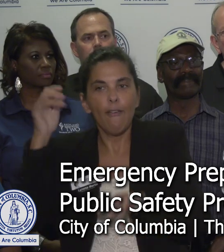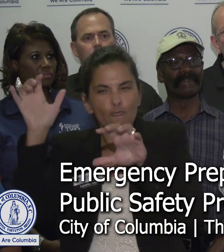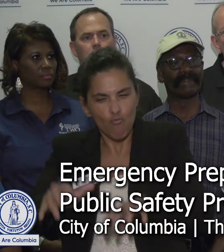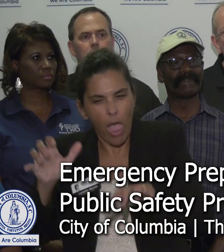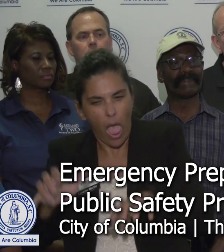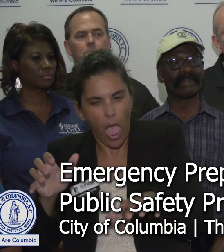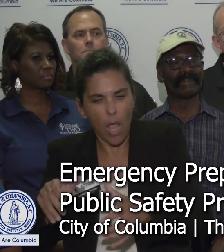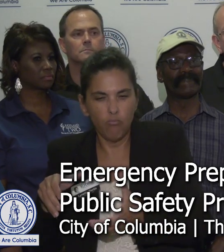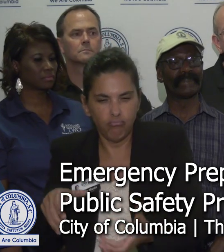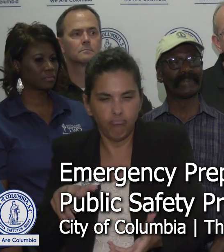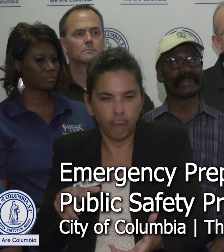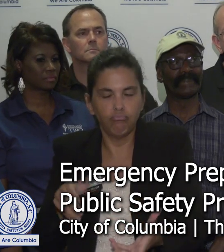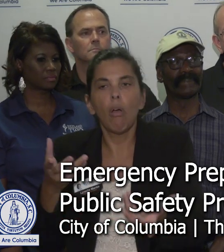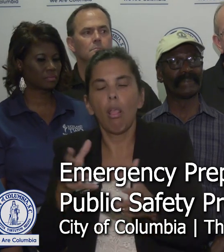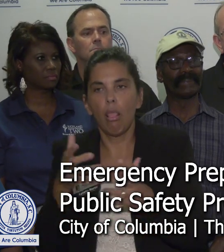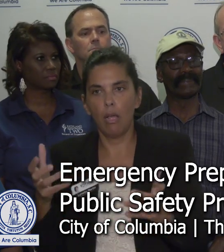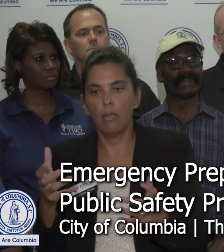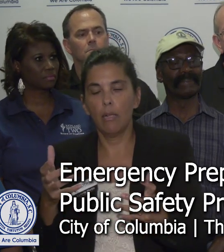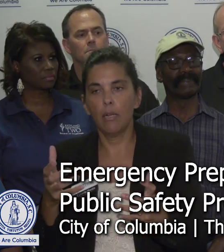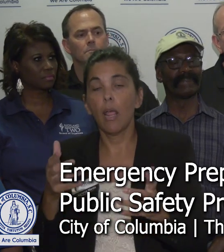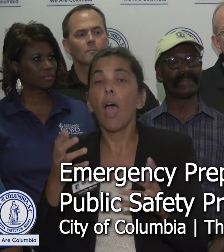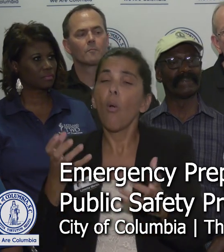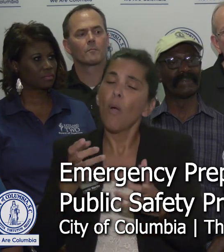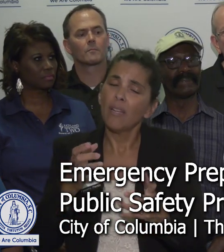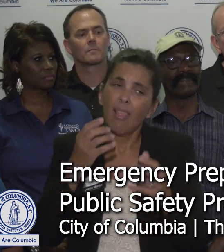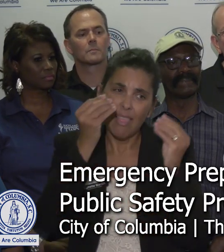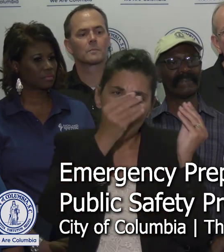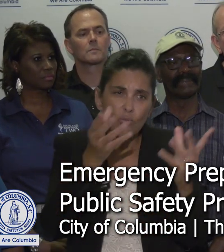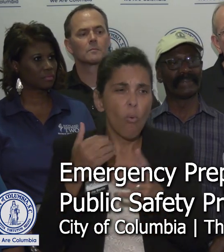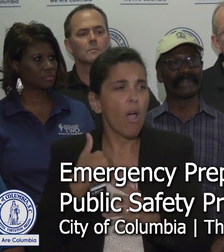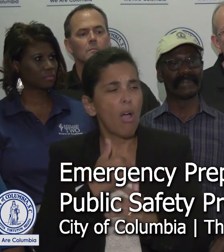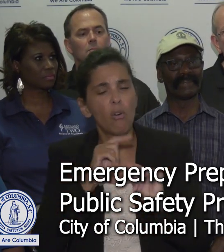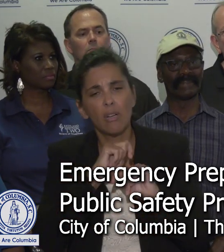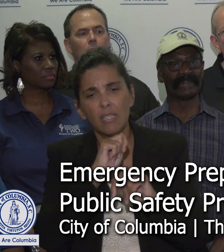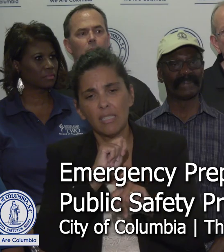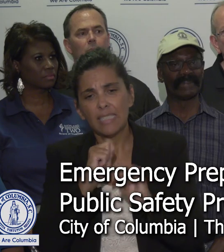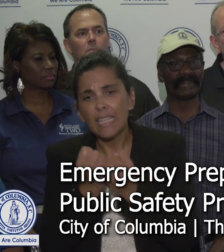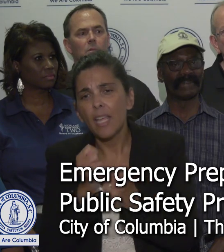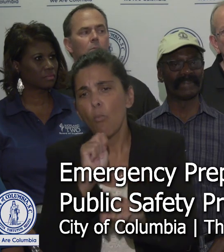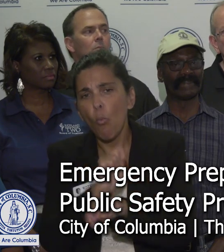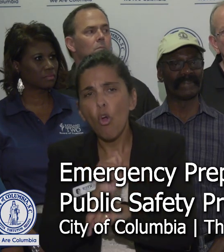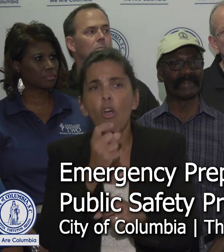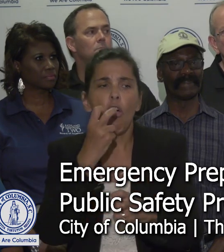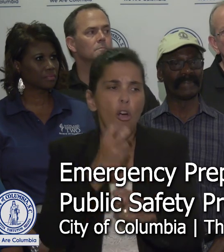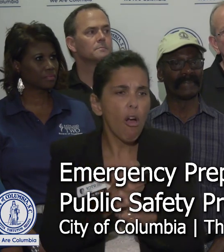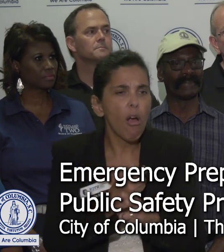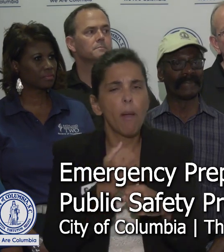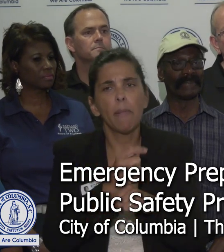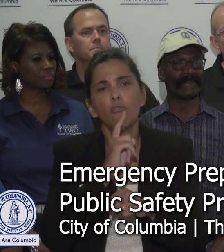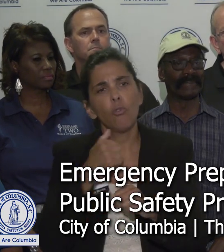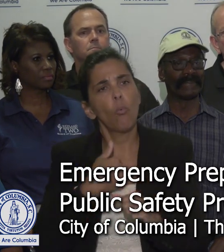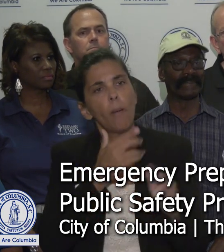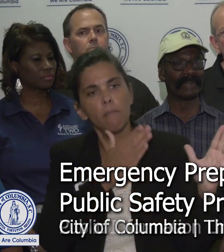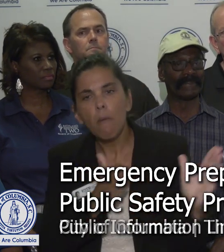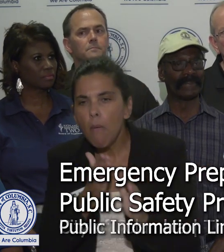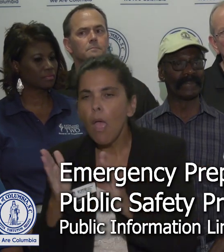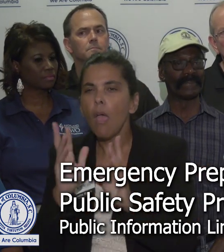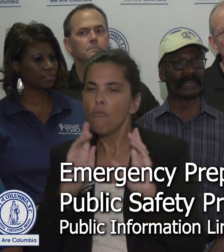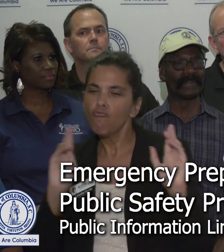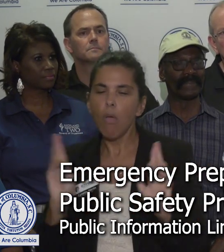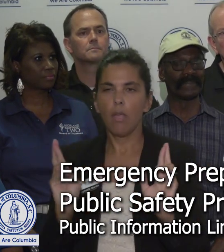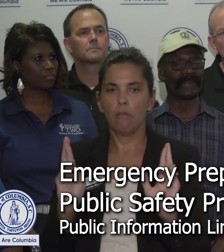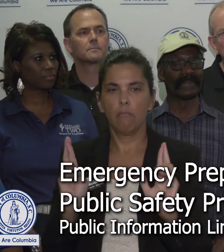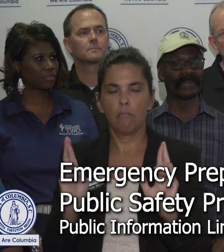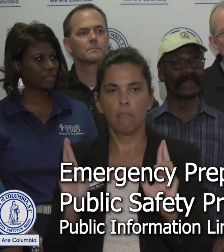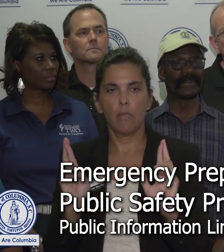just want to, again, assure our customers our team is working very, very hard to ensure that we're as prepared as we possibly can be and